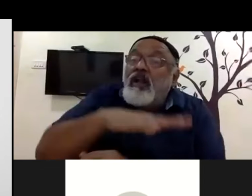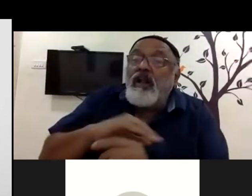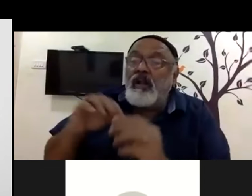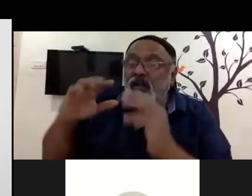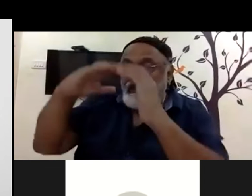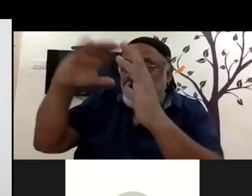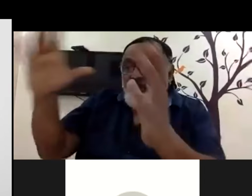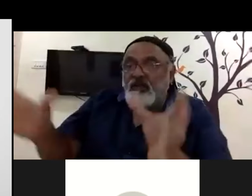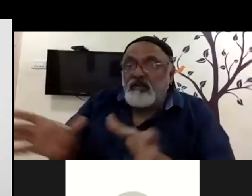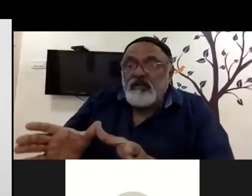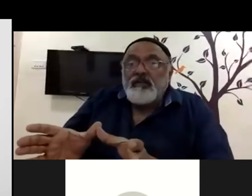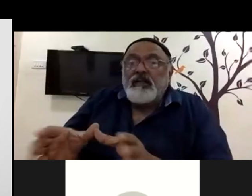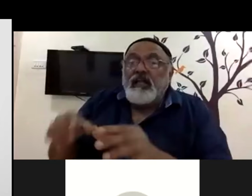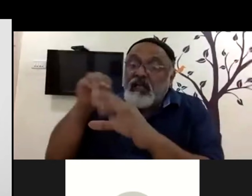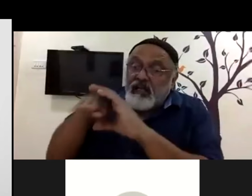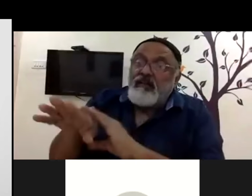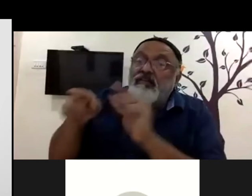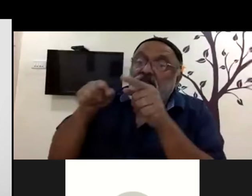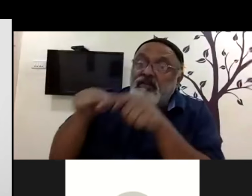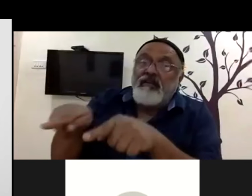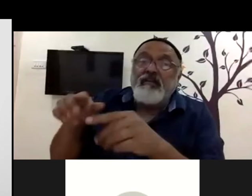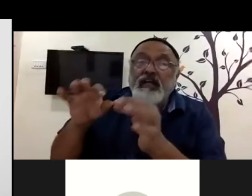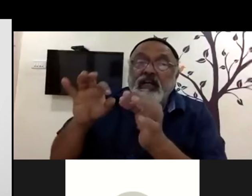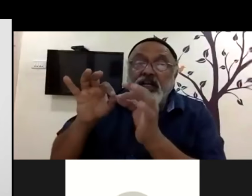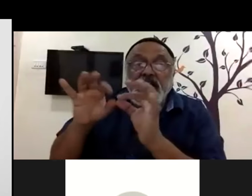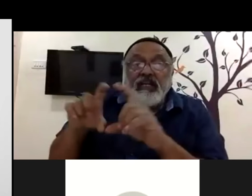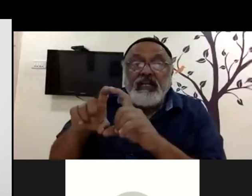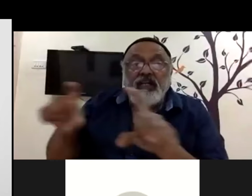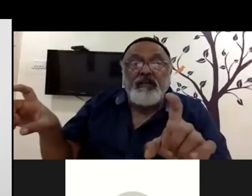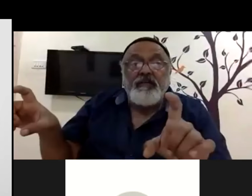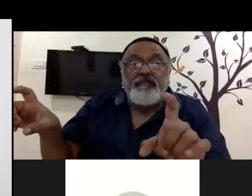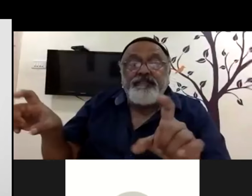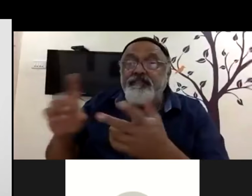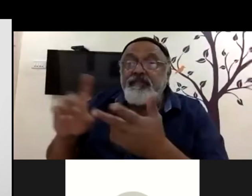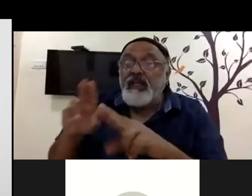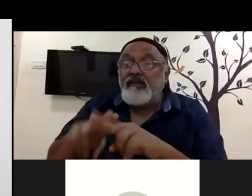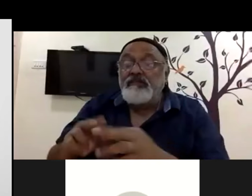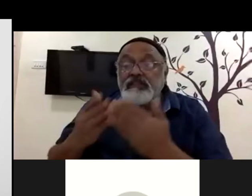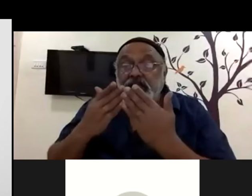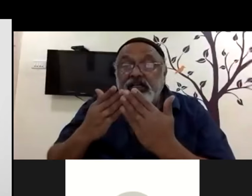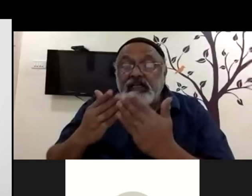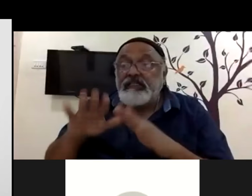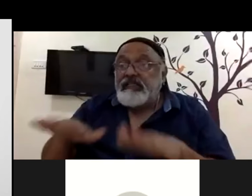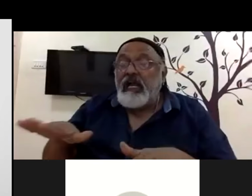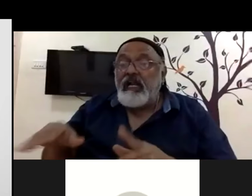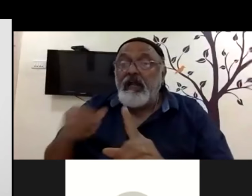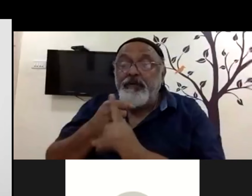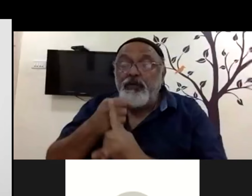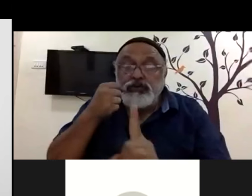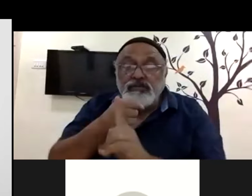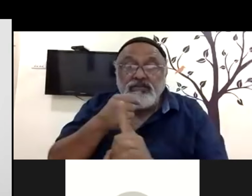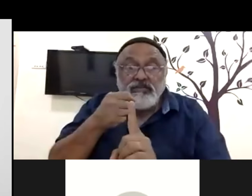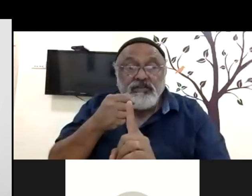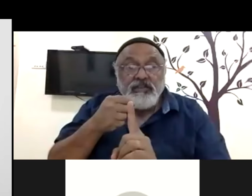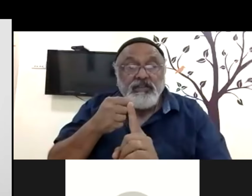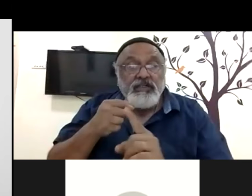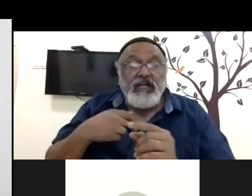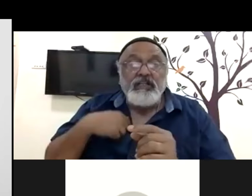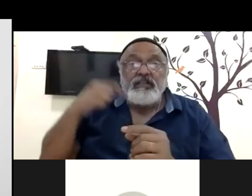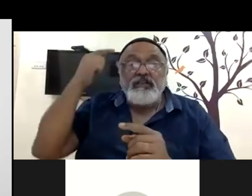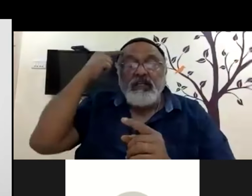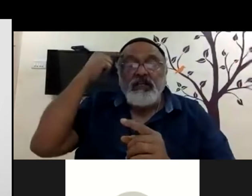in certain things and makes it clear. For example, if I'm studying child abuse, I come from a context where I believe that child abuse